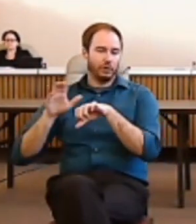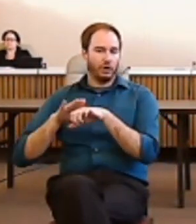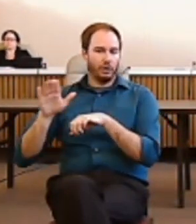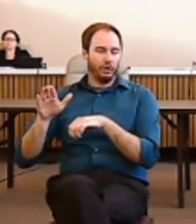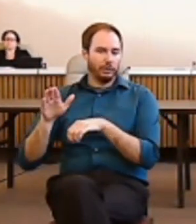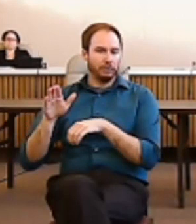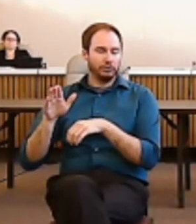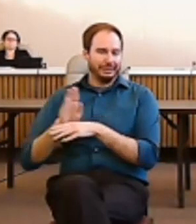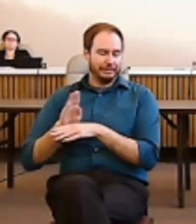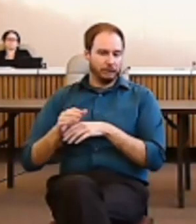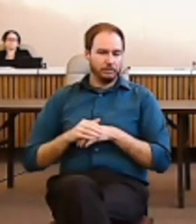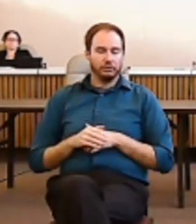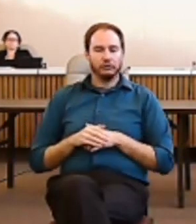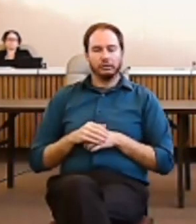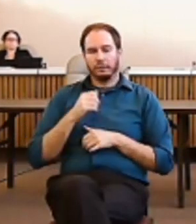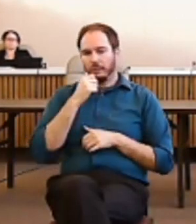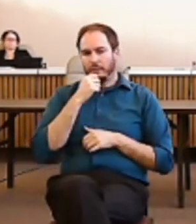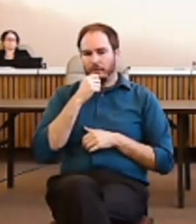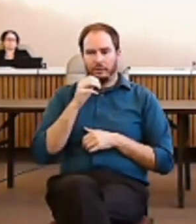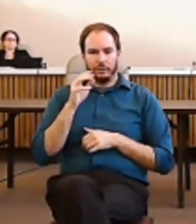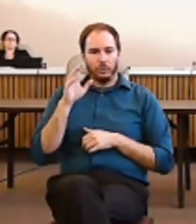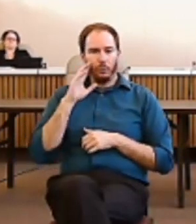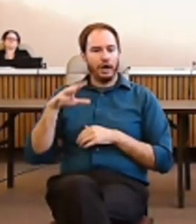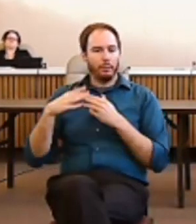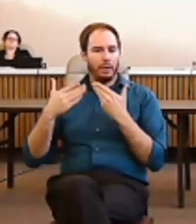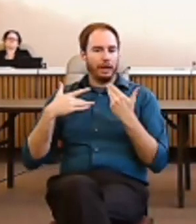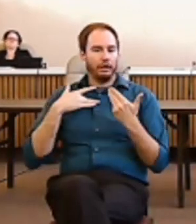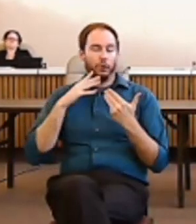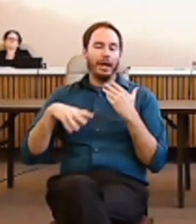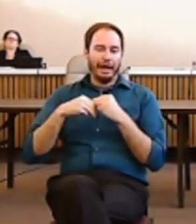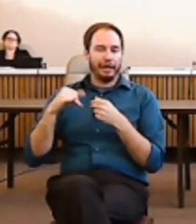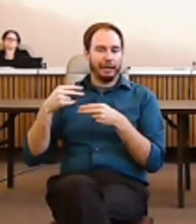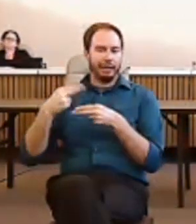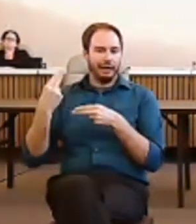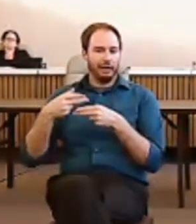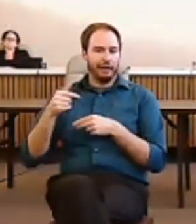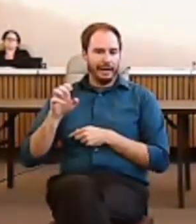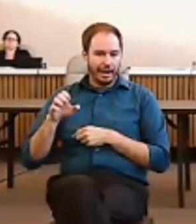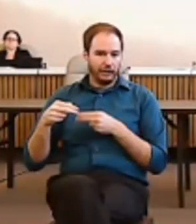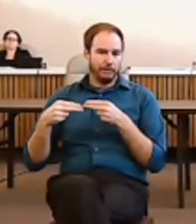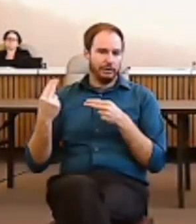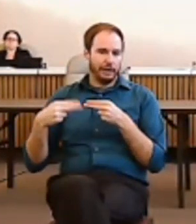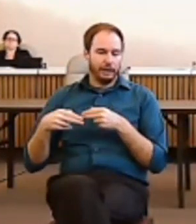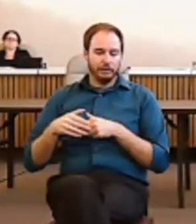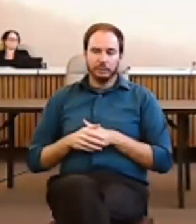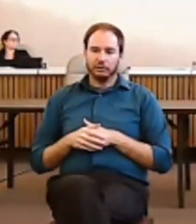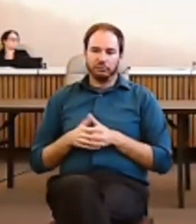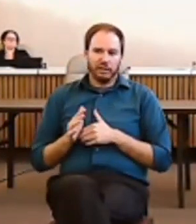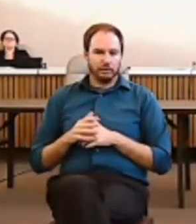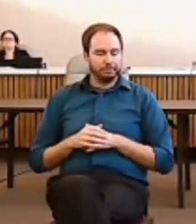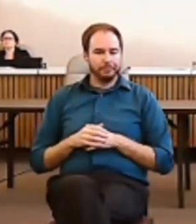The second exit would just be gated. I guess that's